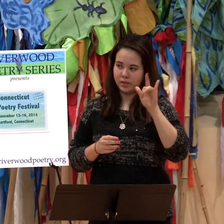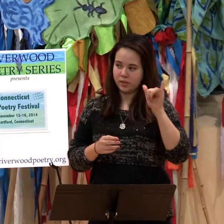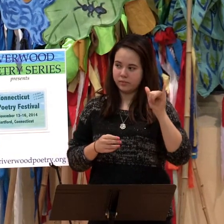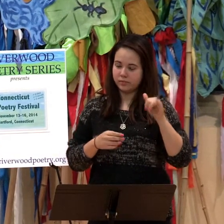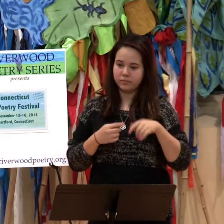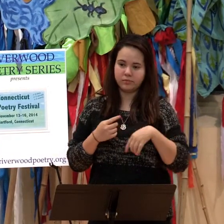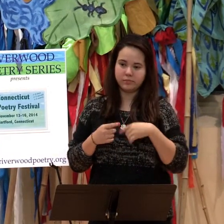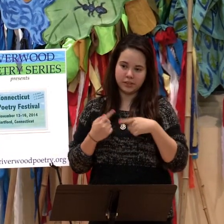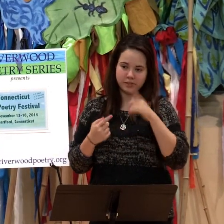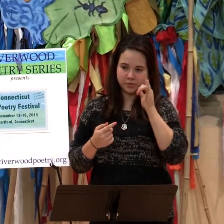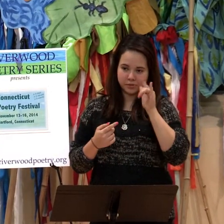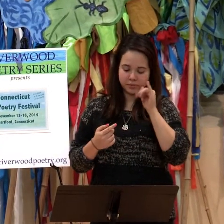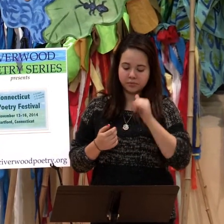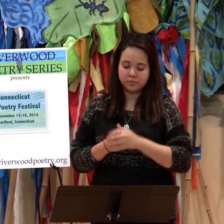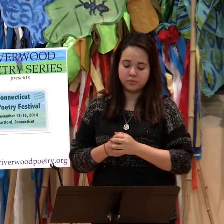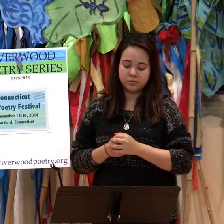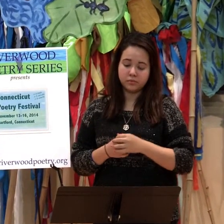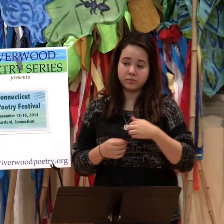My name is Julissa.